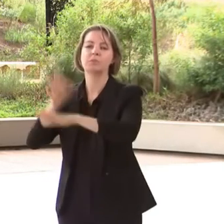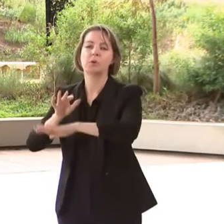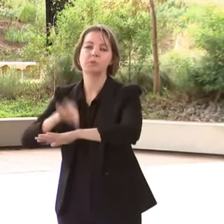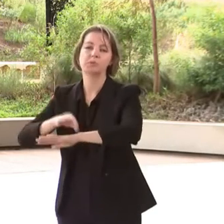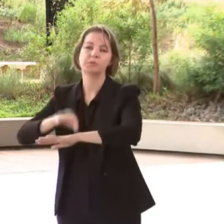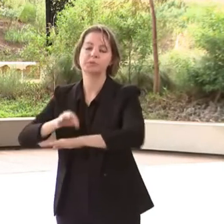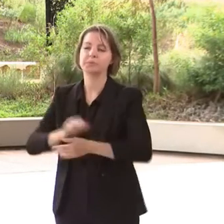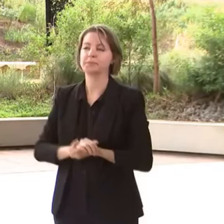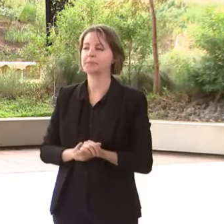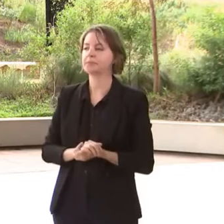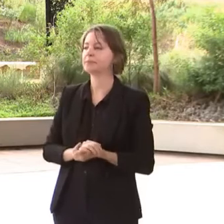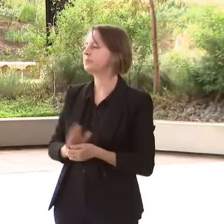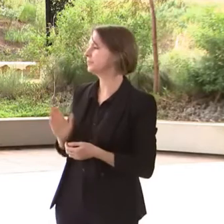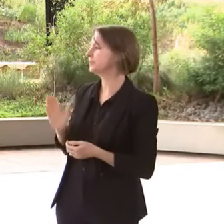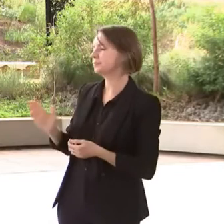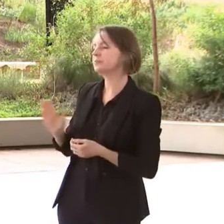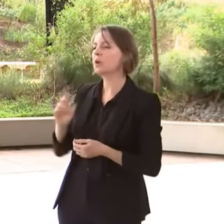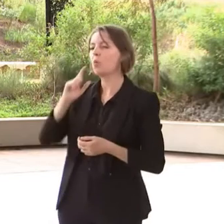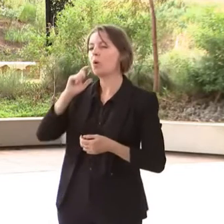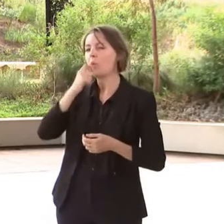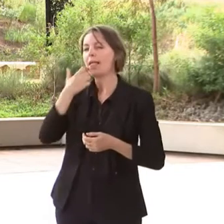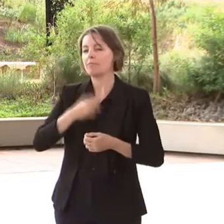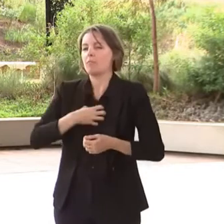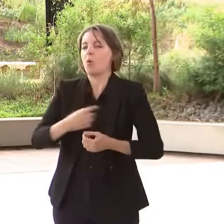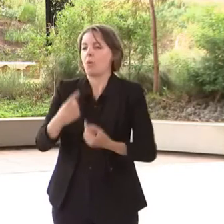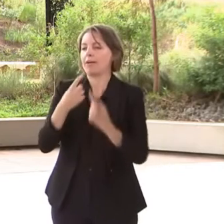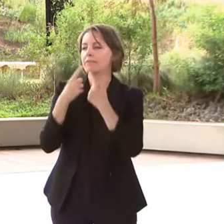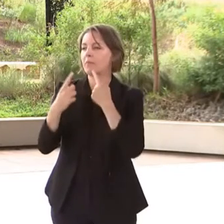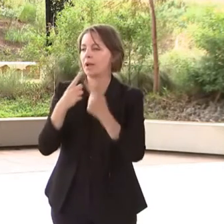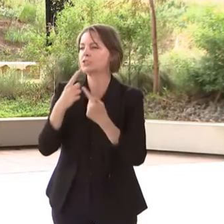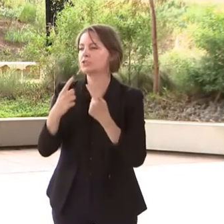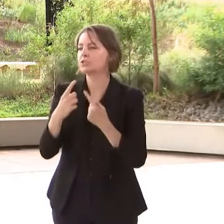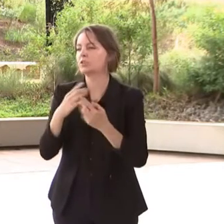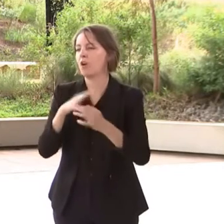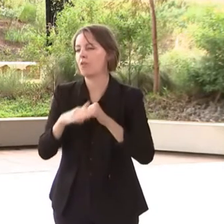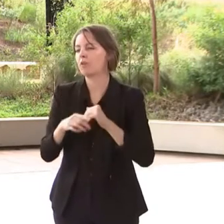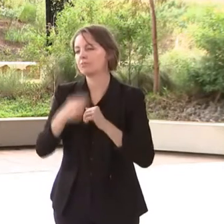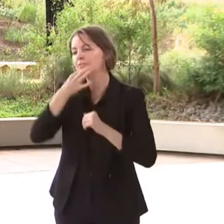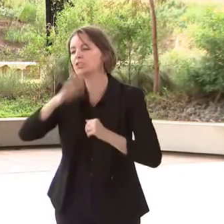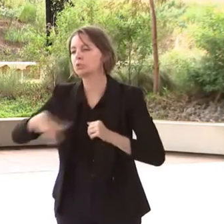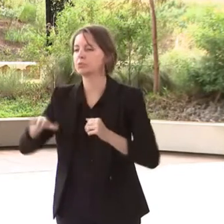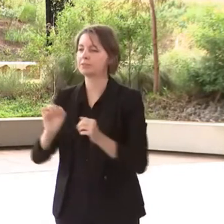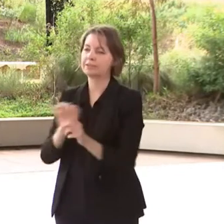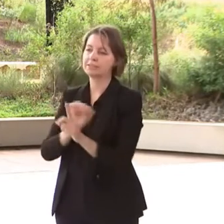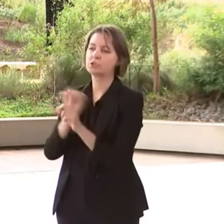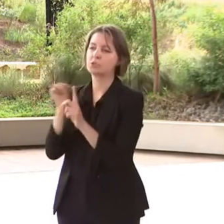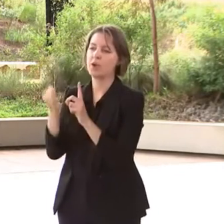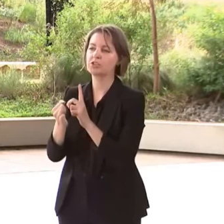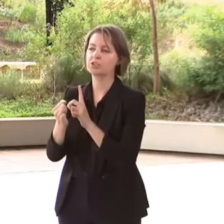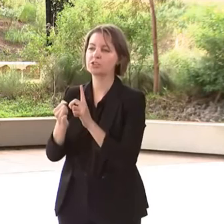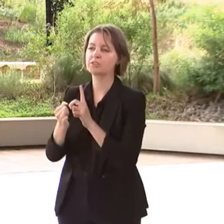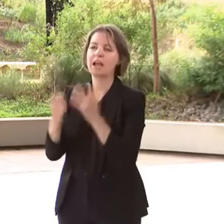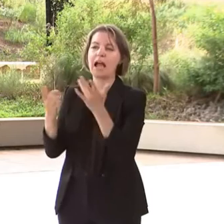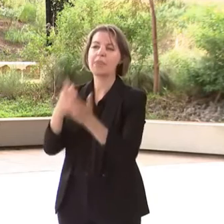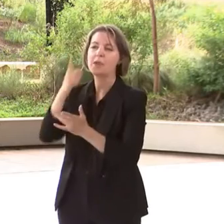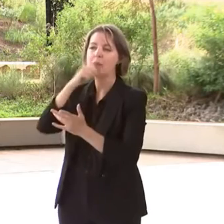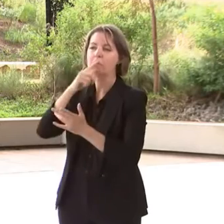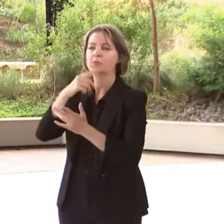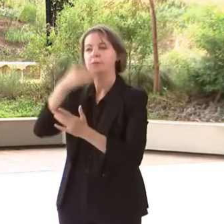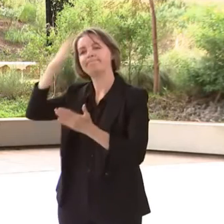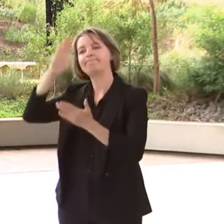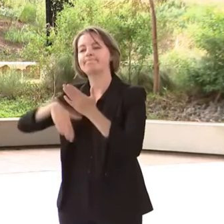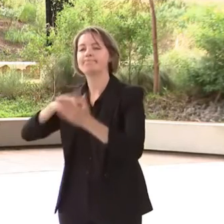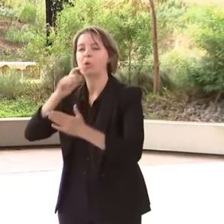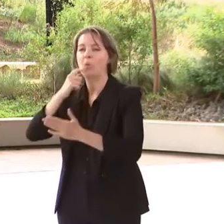spokespeople that will have a paediatric focus in upcoming press conferences, and I would get them to speak more eloquently about